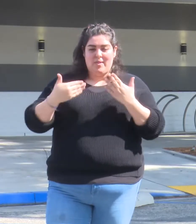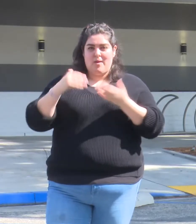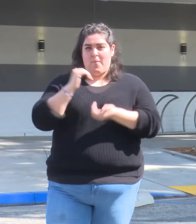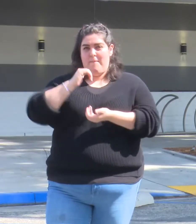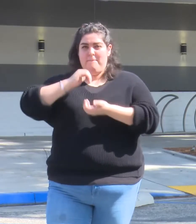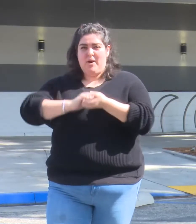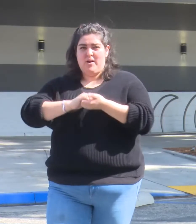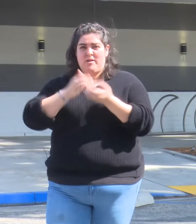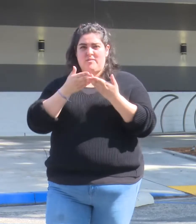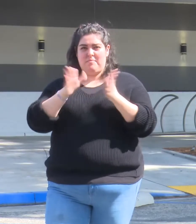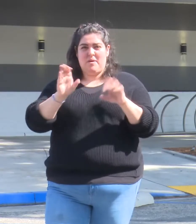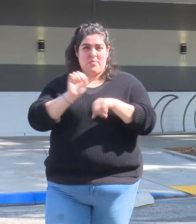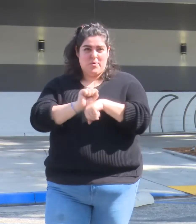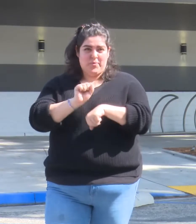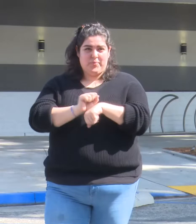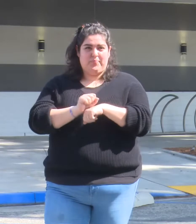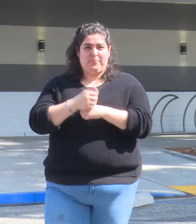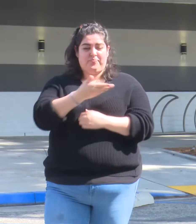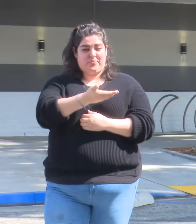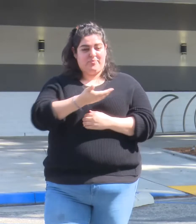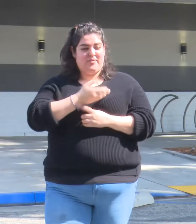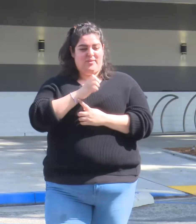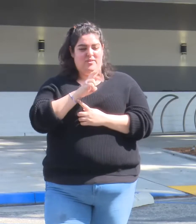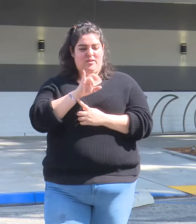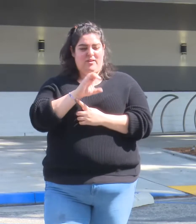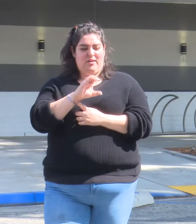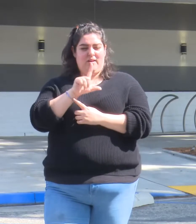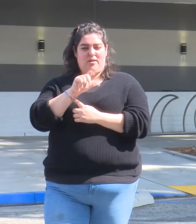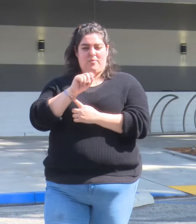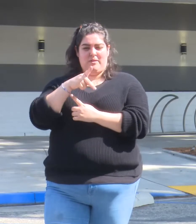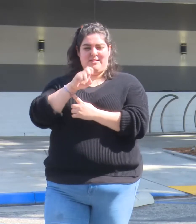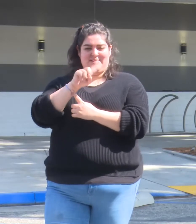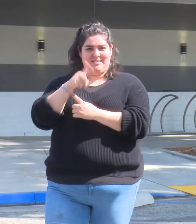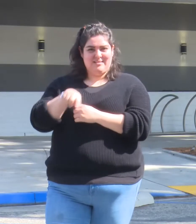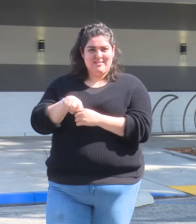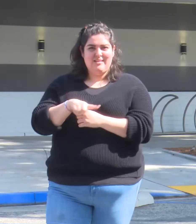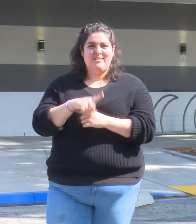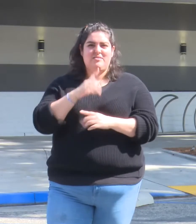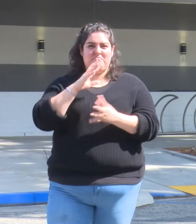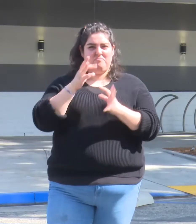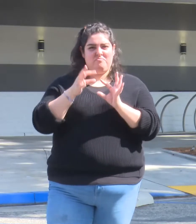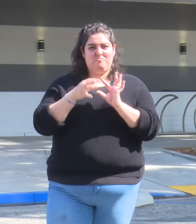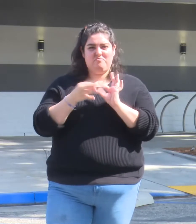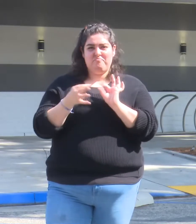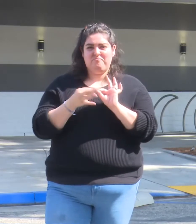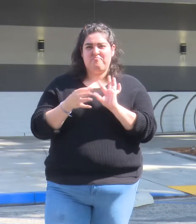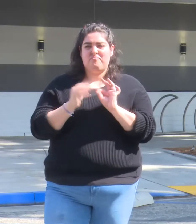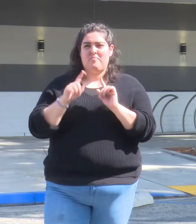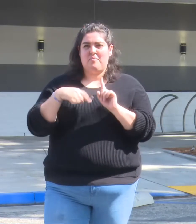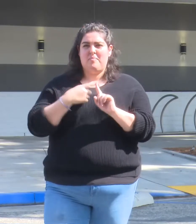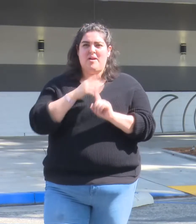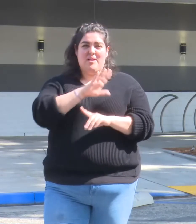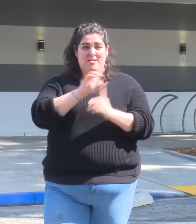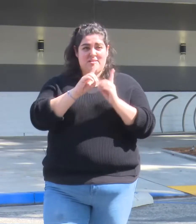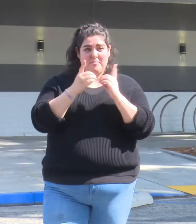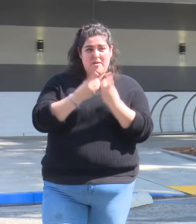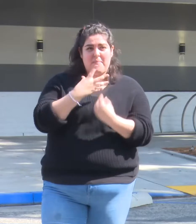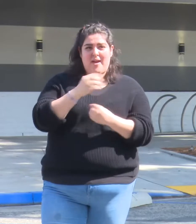like to invite Eric Lopez, our Public Works Director, to come and tell us a little bit about the work of his department and some of the features of the building.